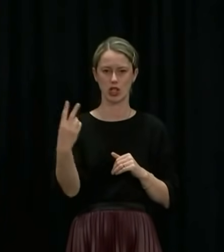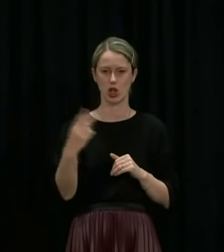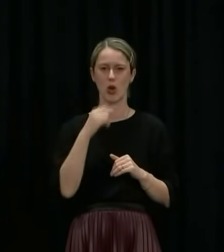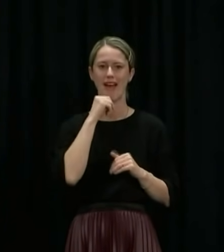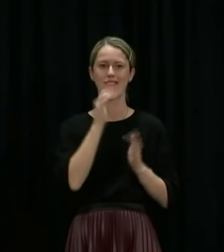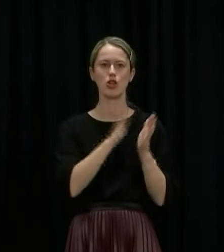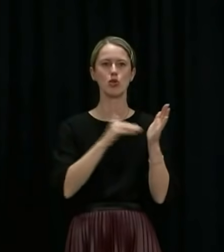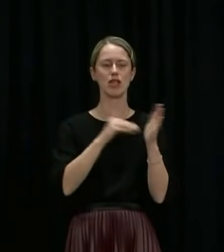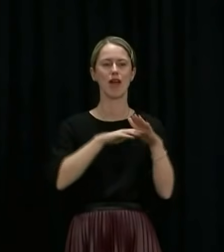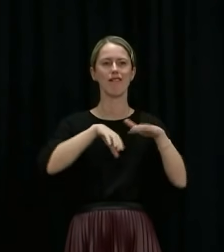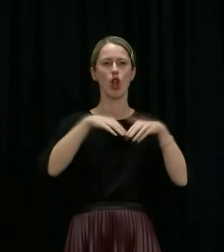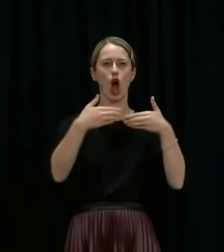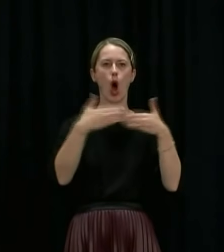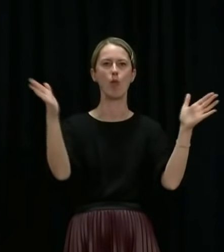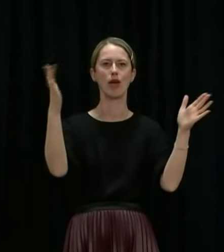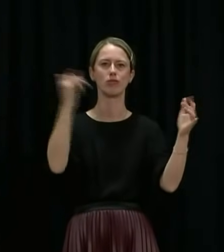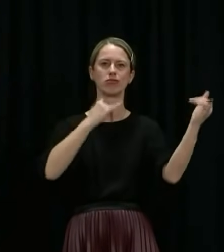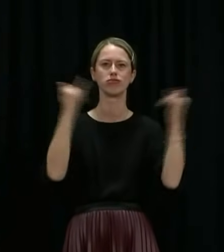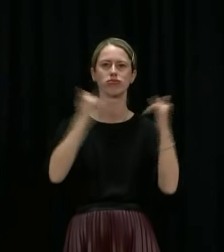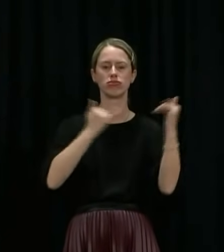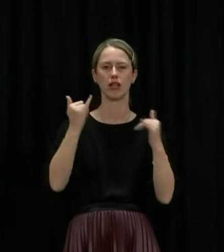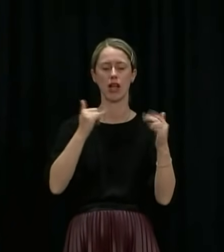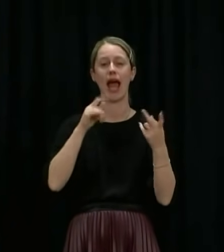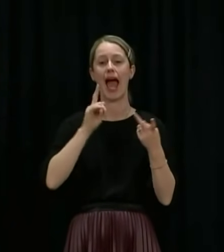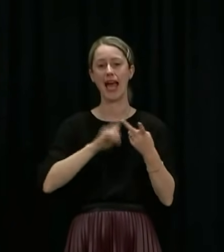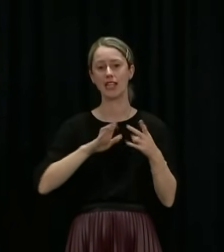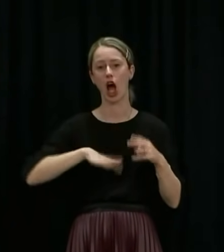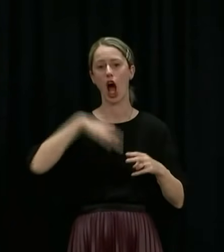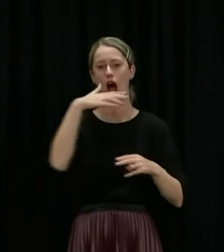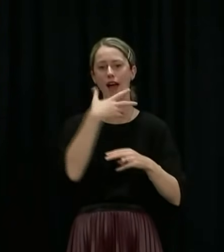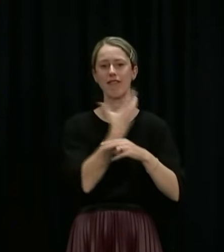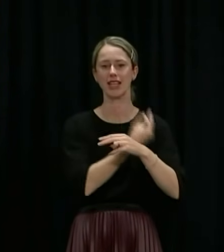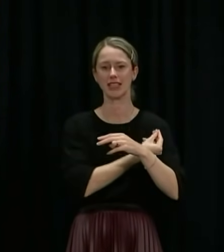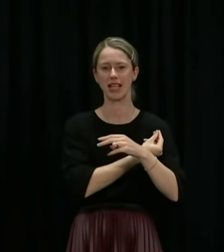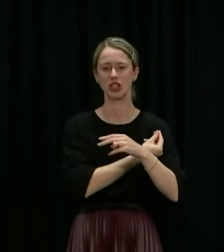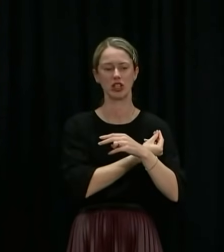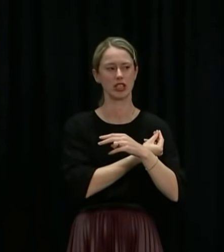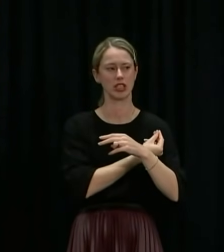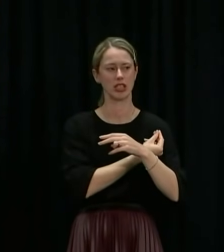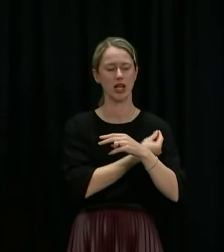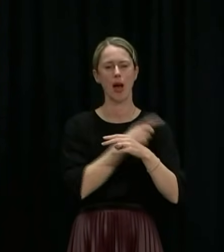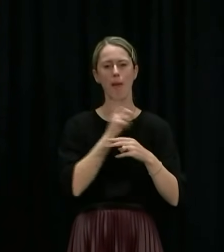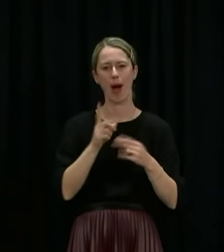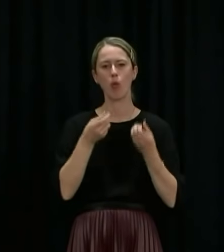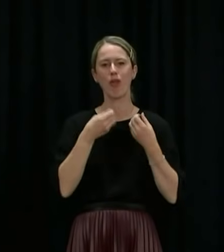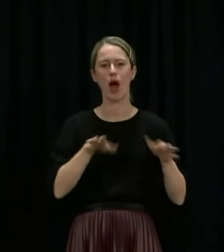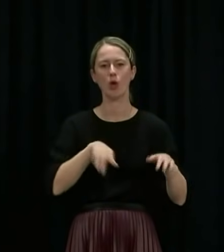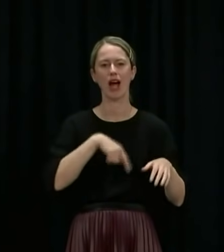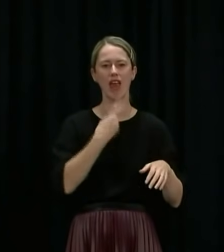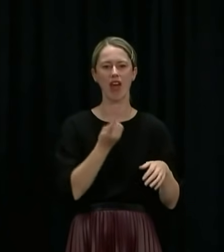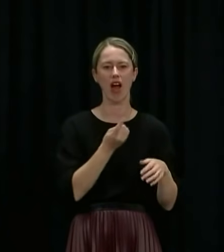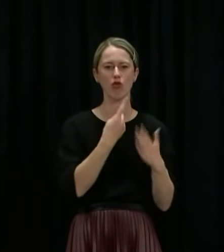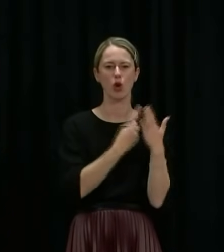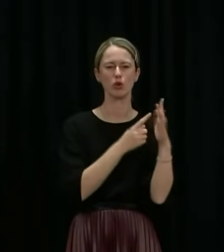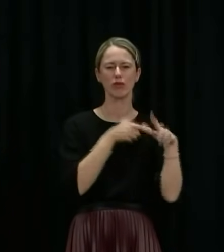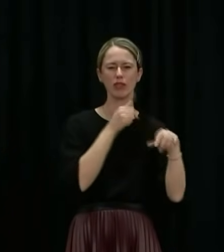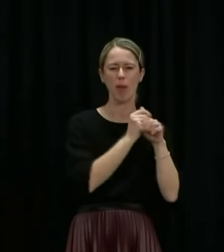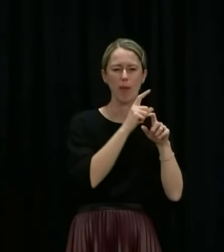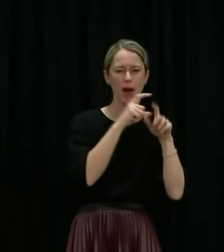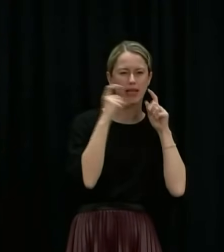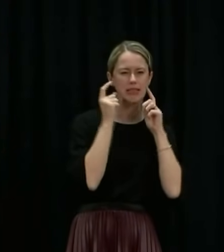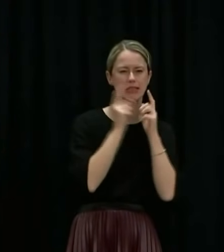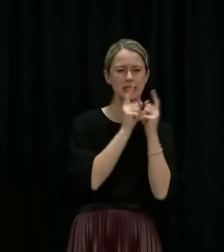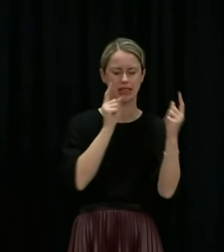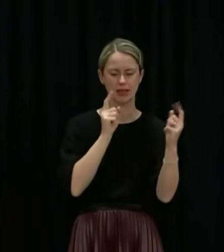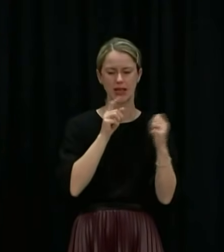open borders and with high vaccination rates, but not with a range of other public health restrictions. So it differs very